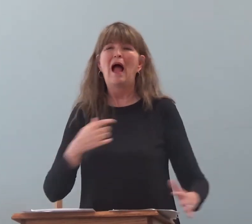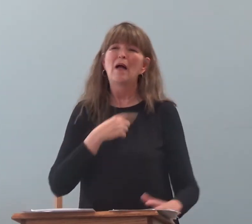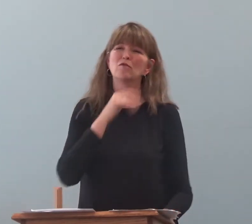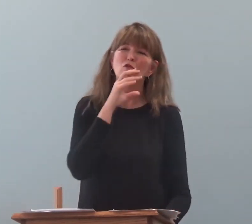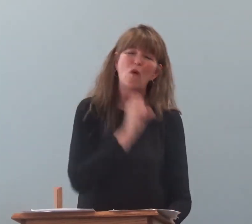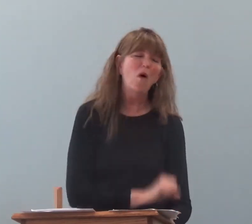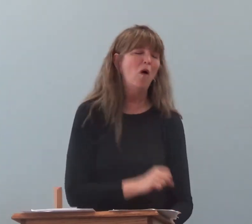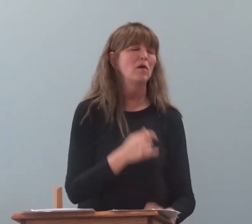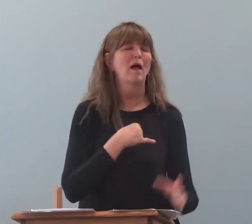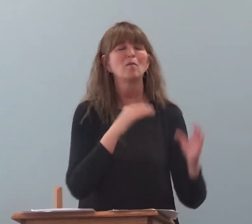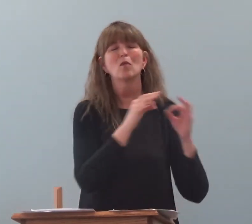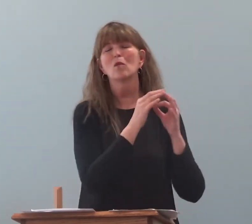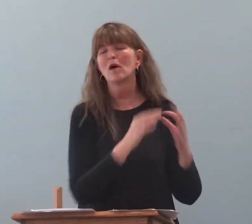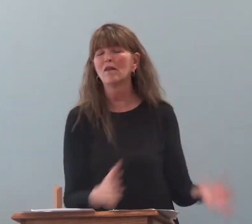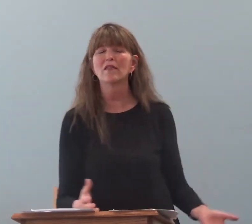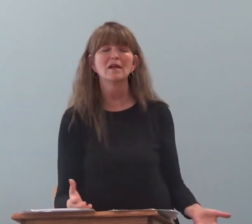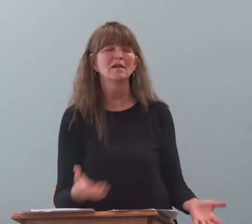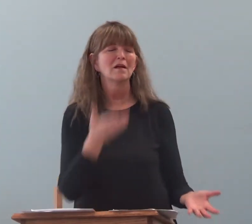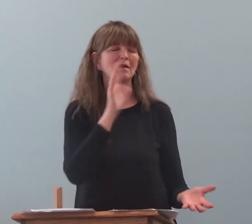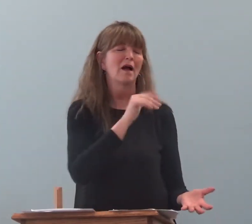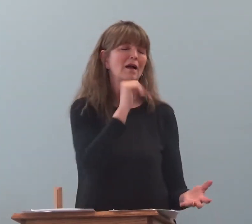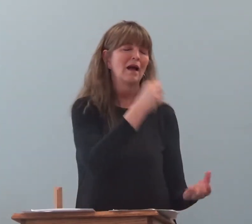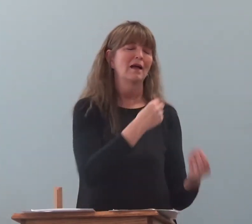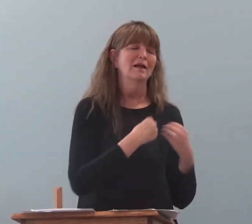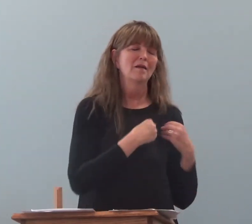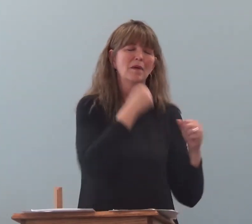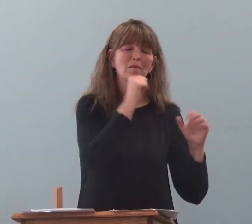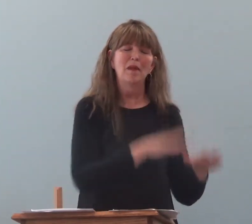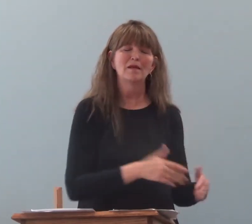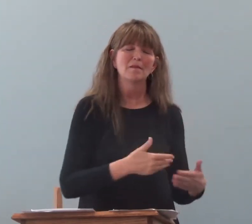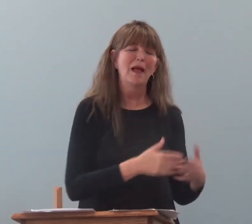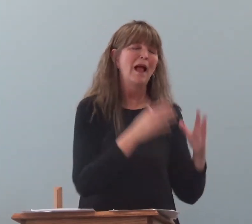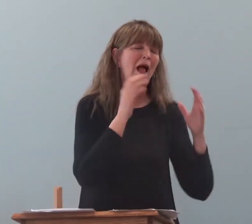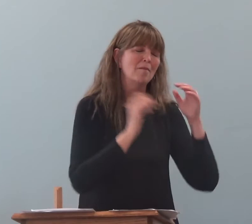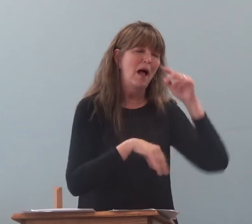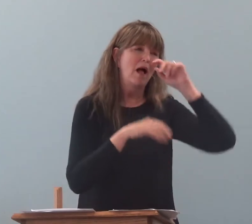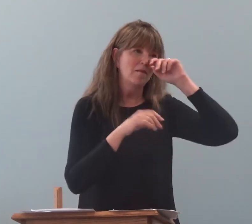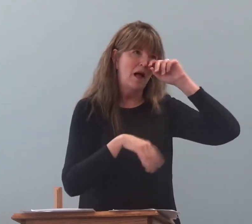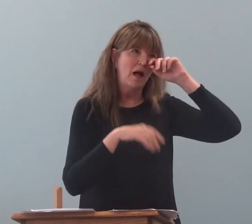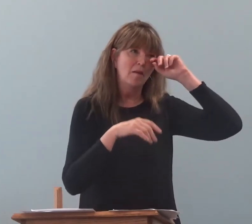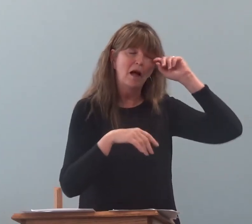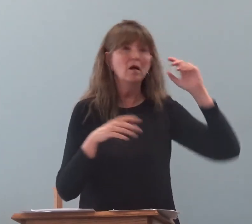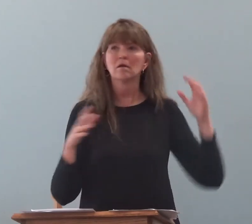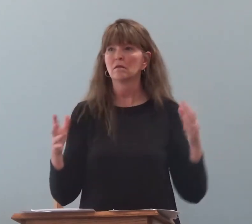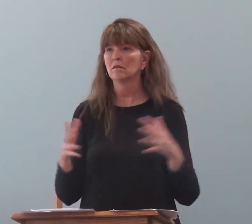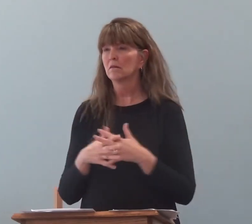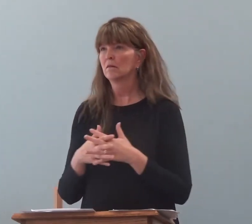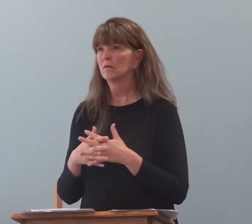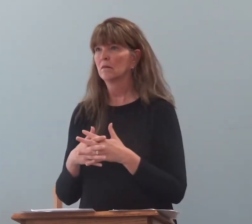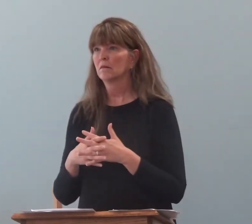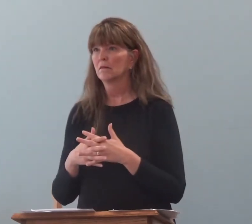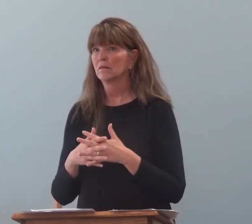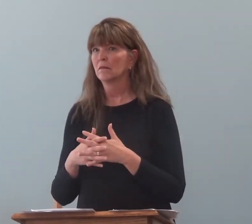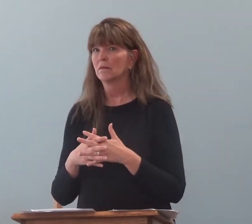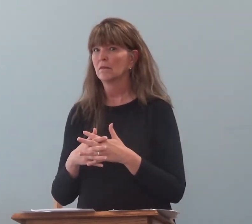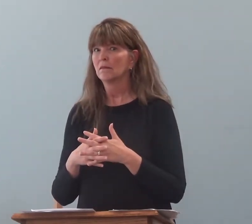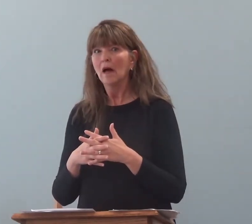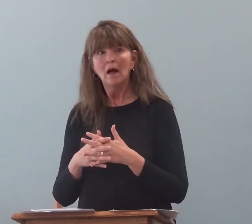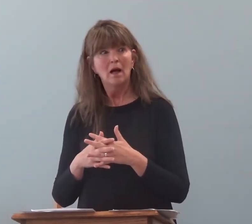90-year-old Sarah, who had thought she was too old and worthless, that God had decided not to bless her with a baby, that